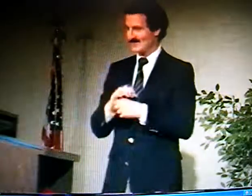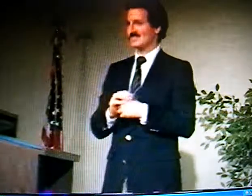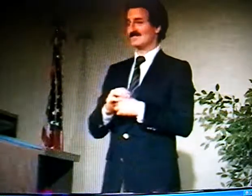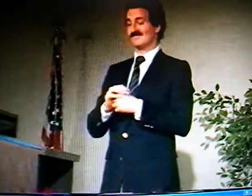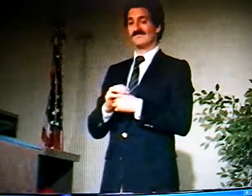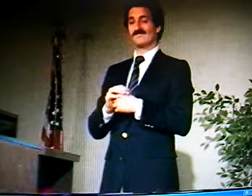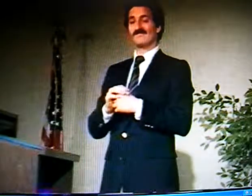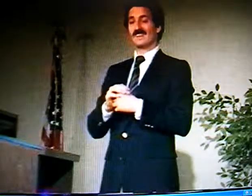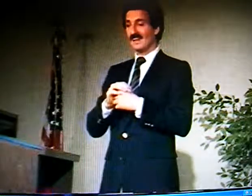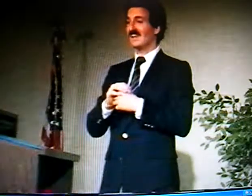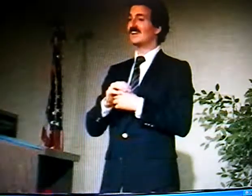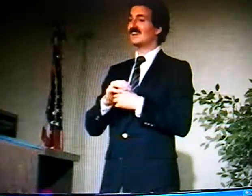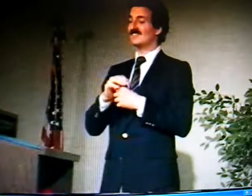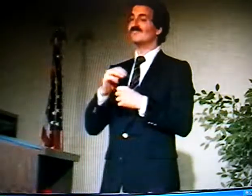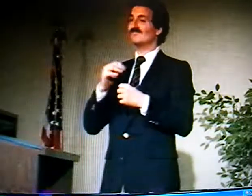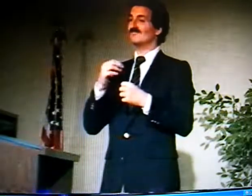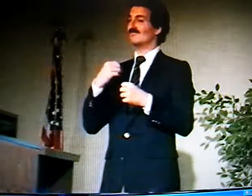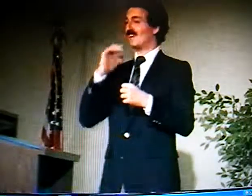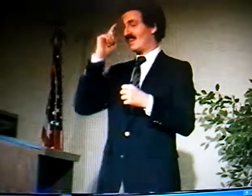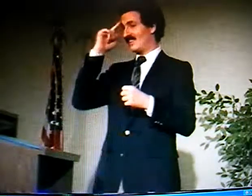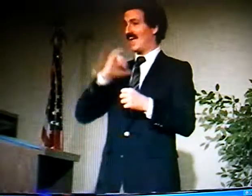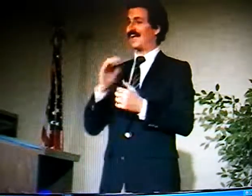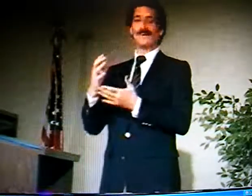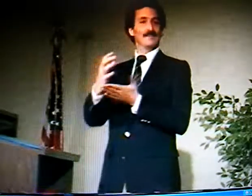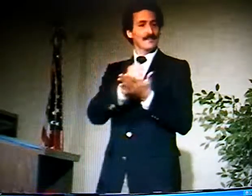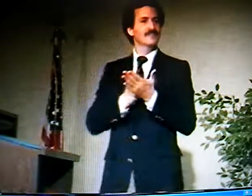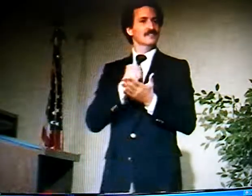and I did that for roughly 5 years.